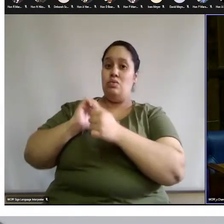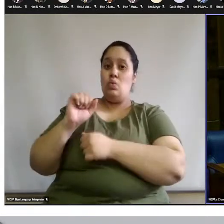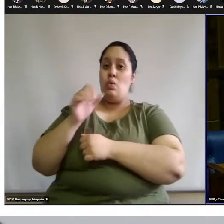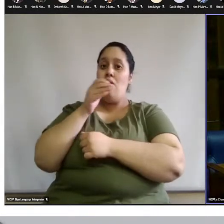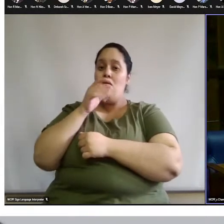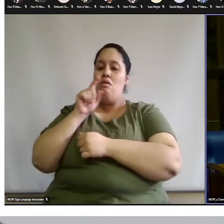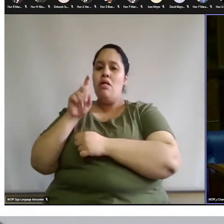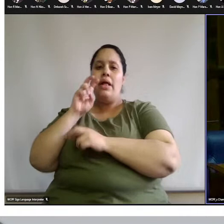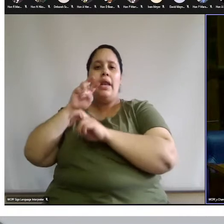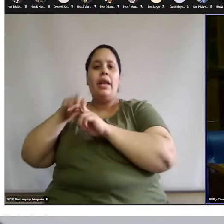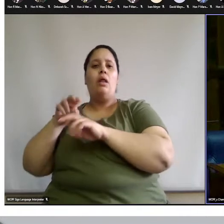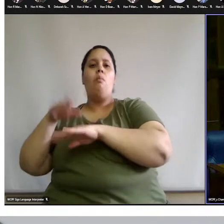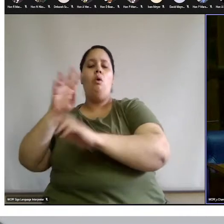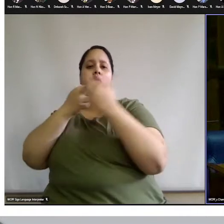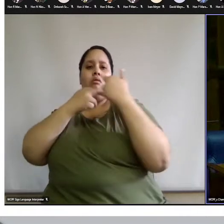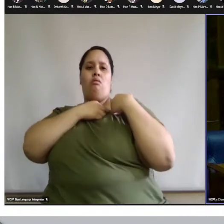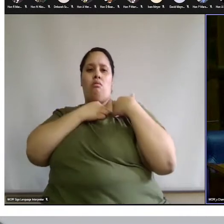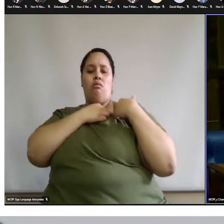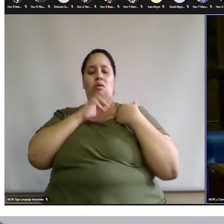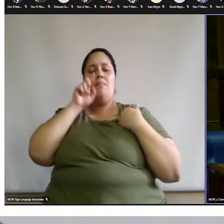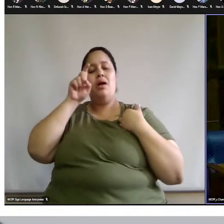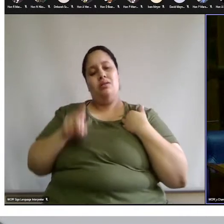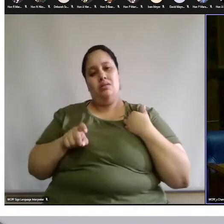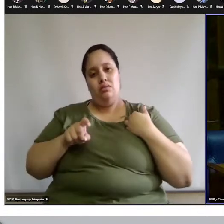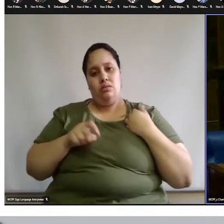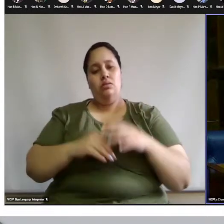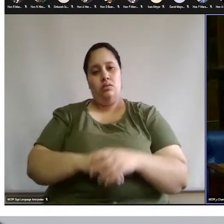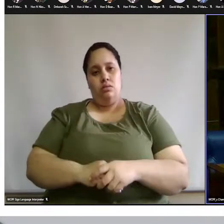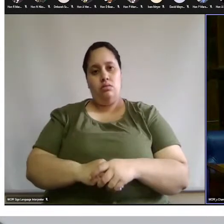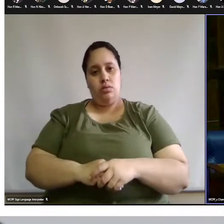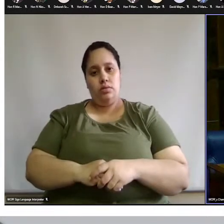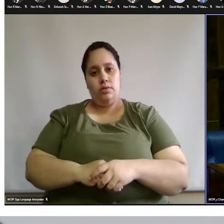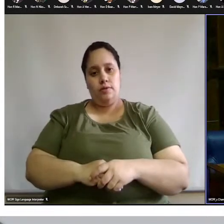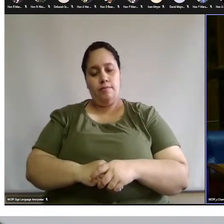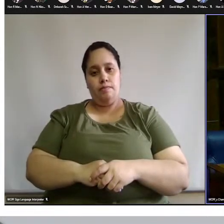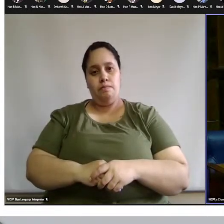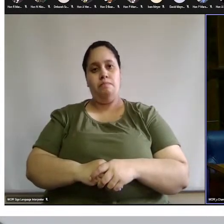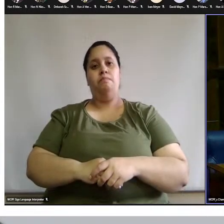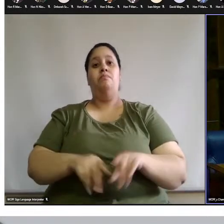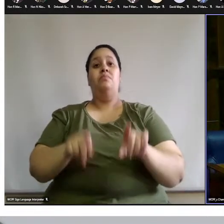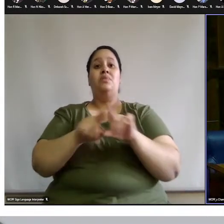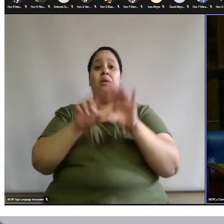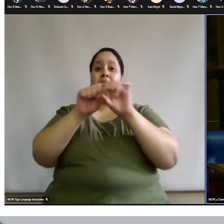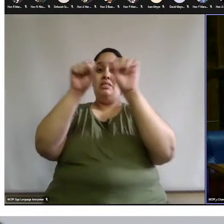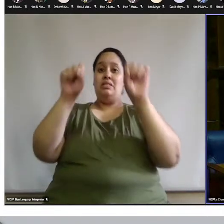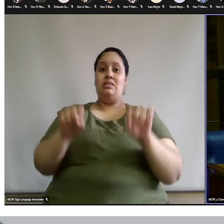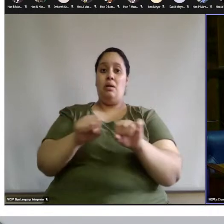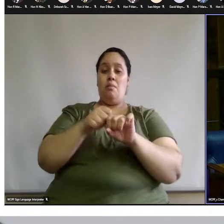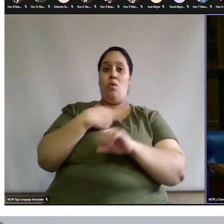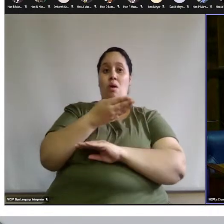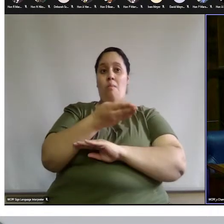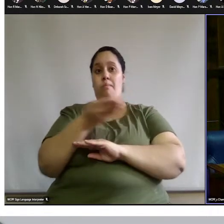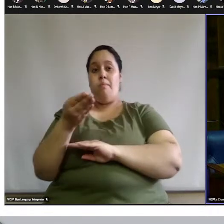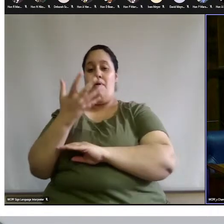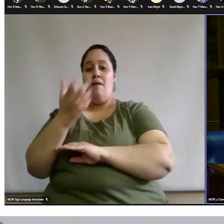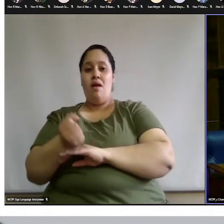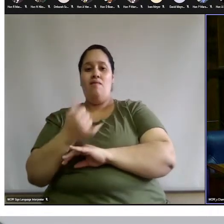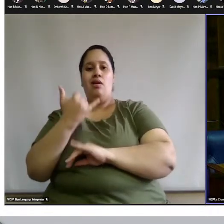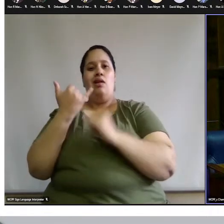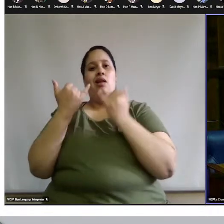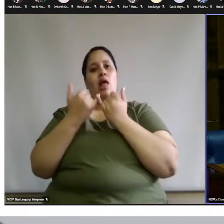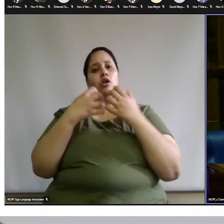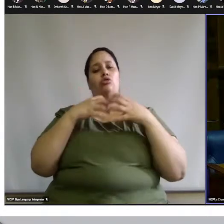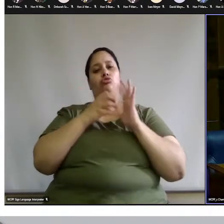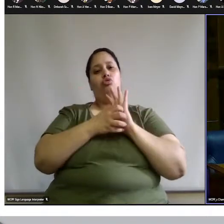often liken, and especially when we look at the systems that we've got in place here, like our trauma